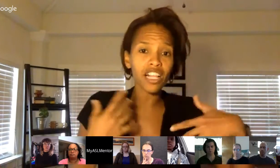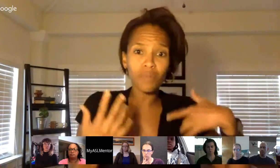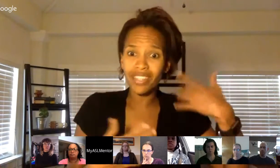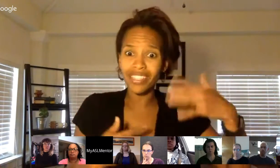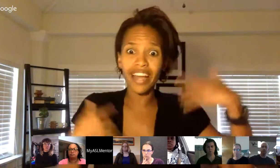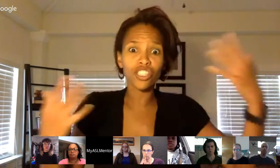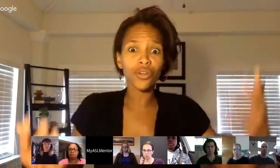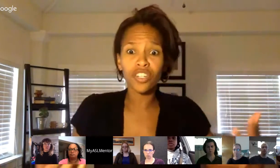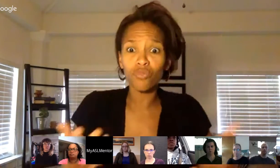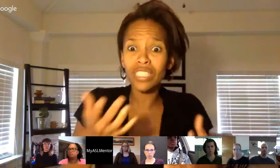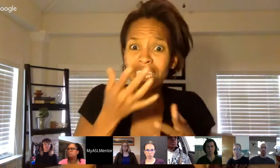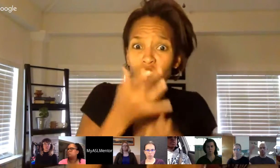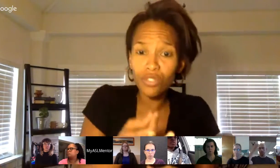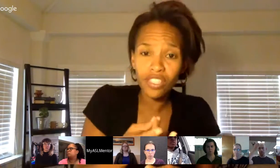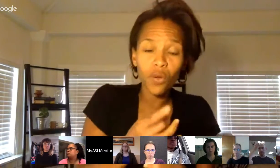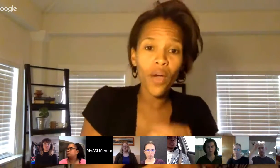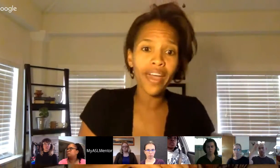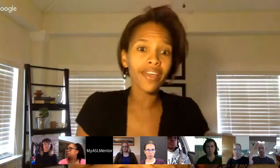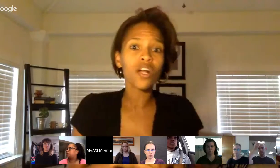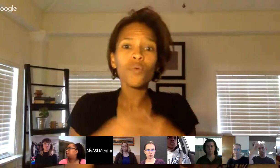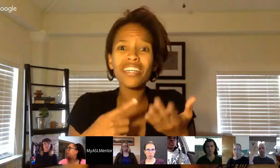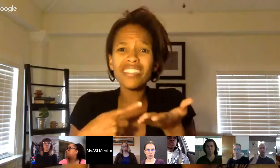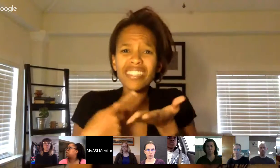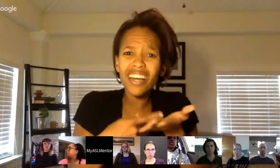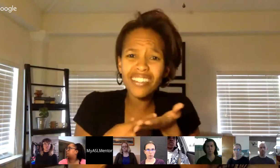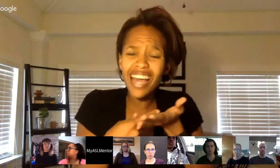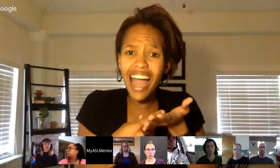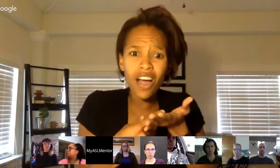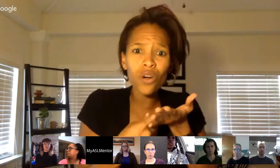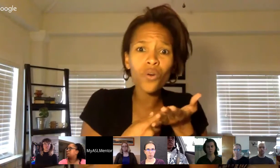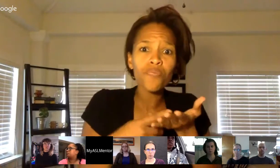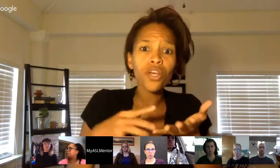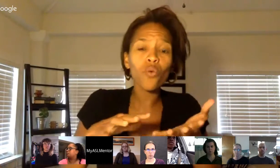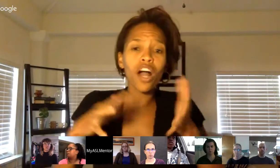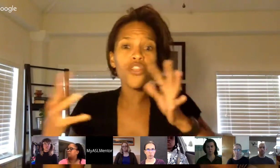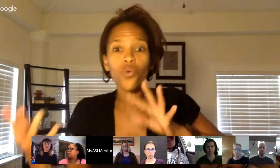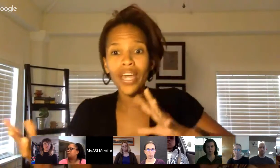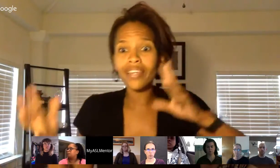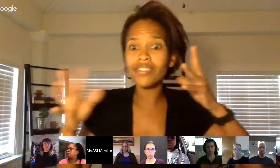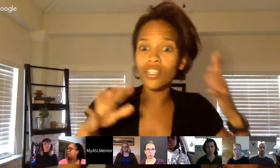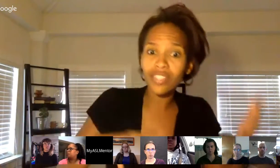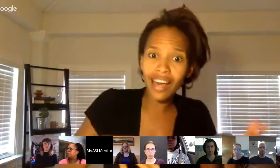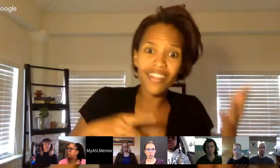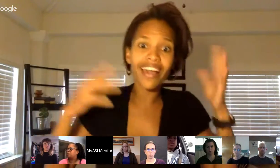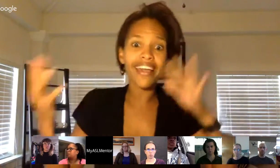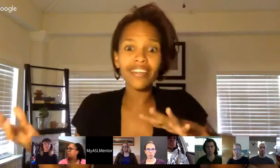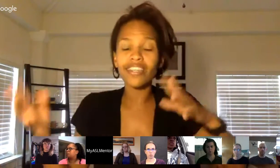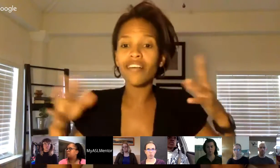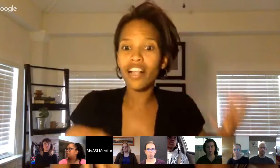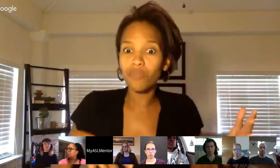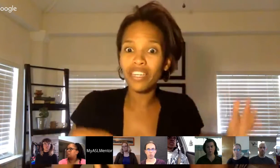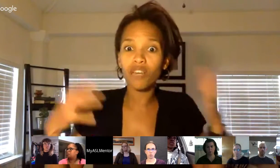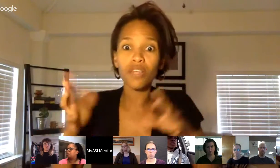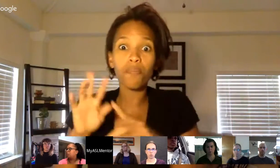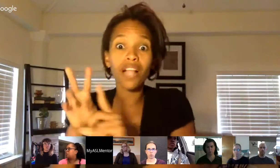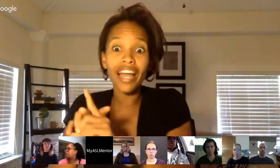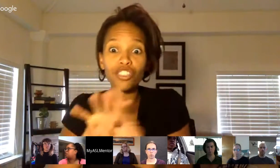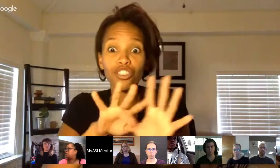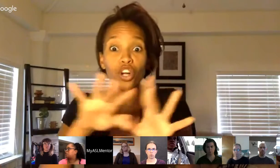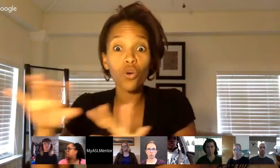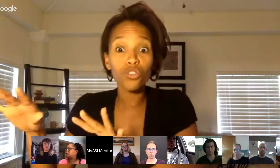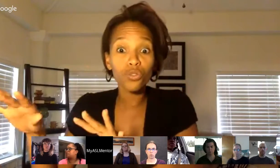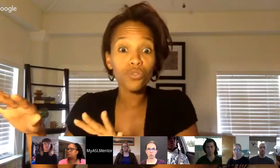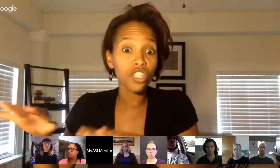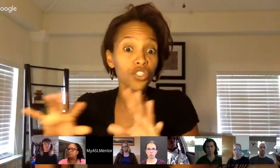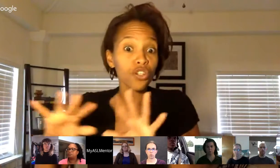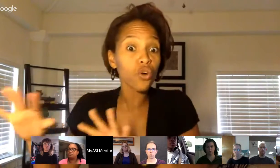ASL element that's executed in a really interesting way. We can discuss what other ways that ASL element could be applied to